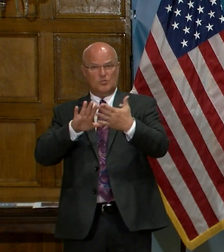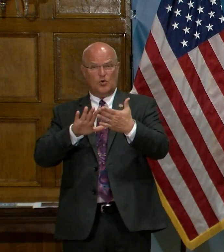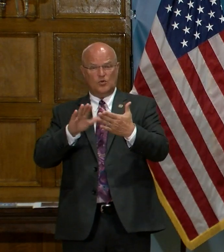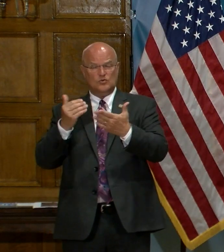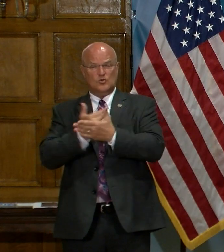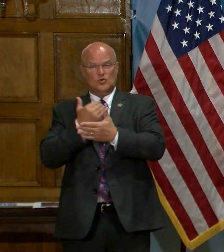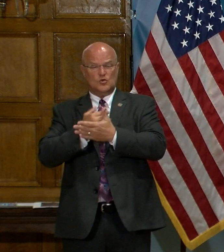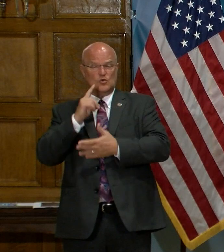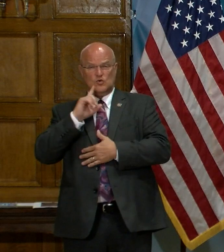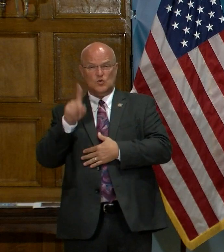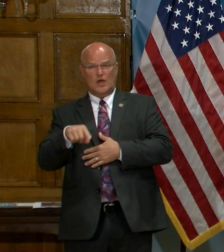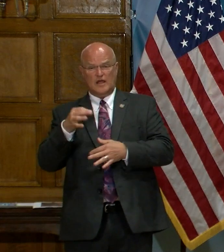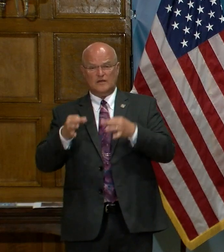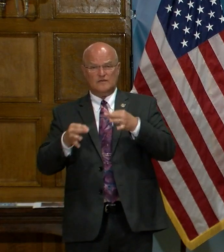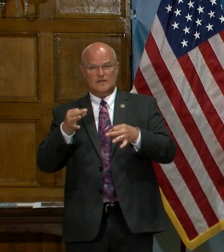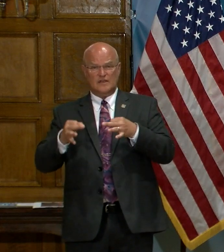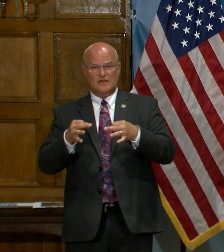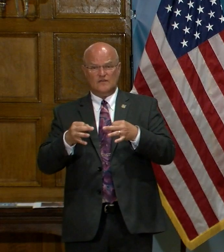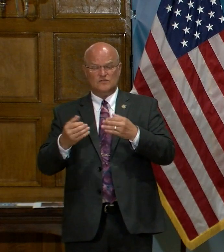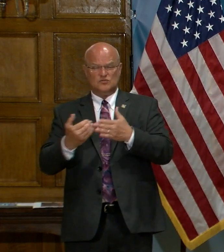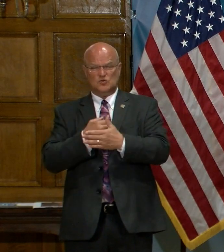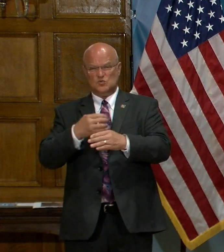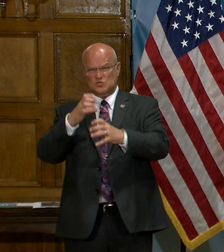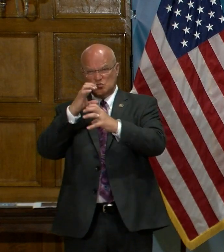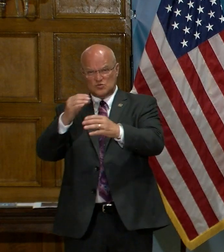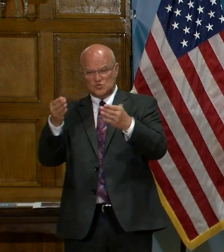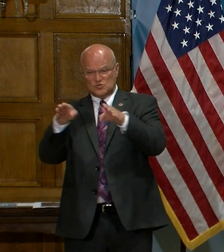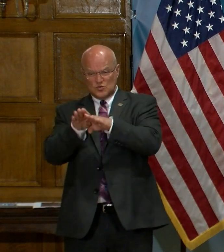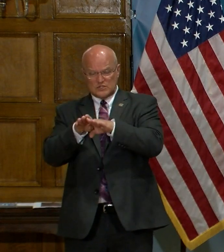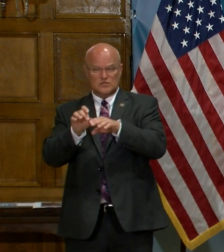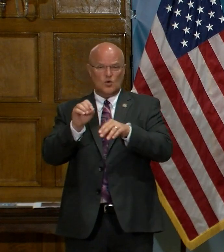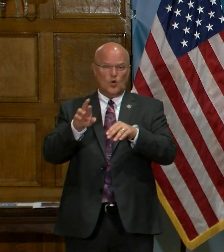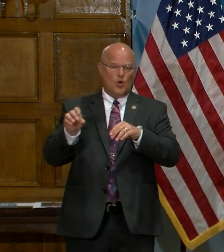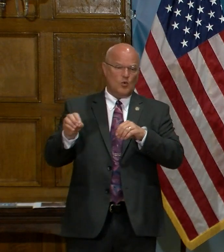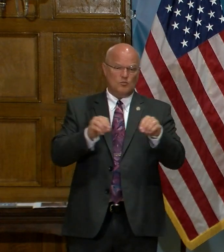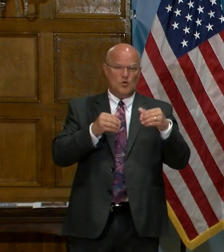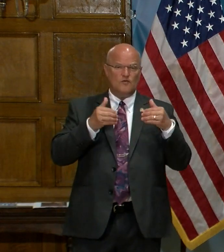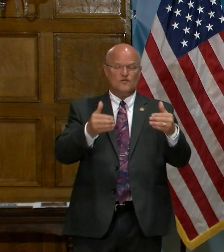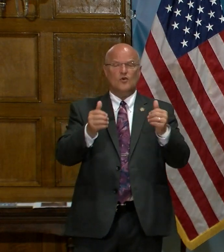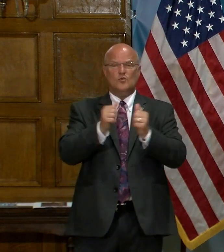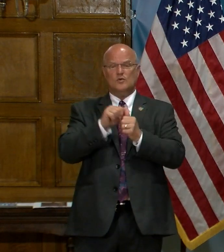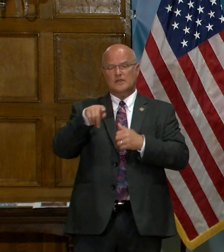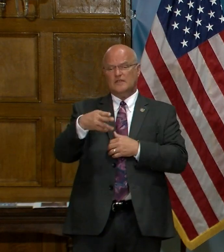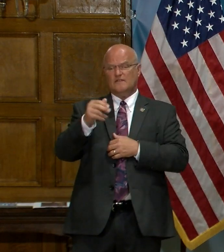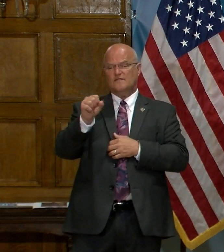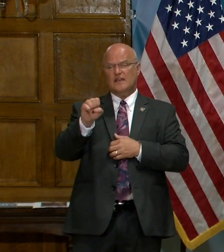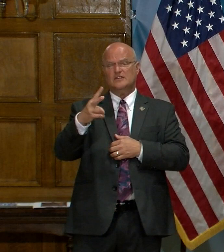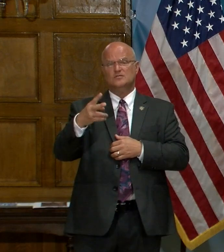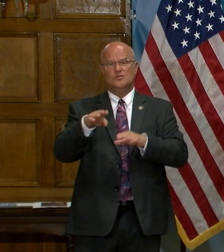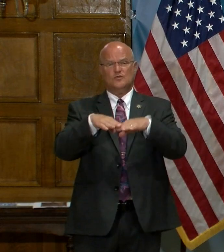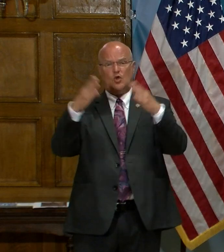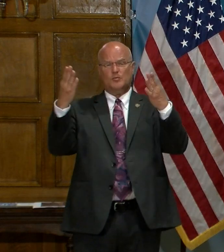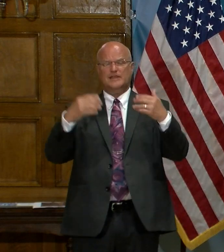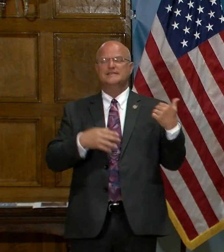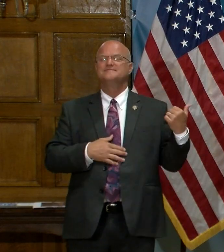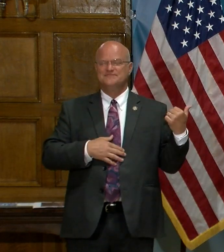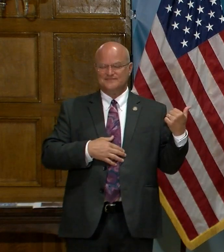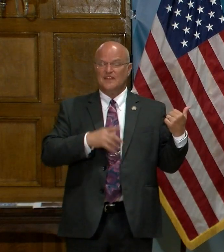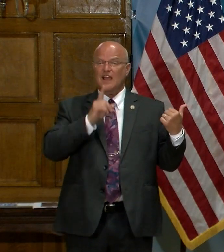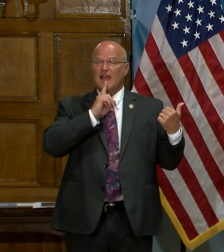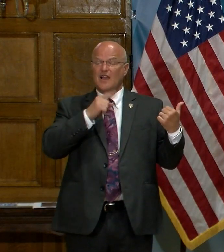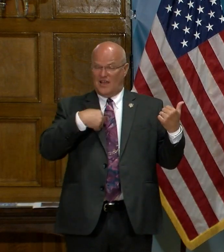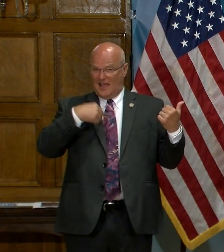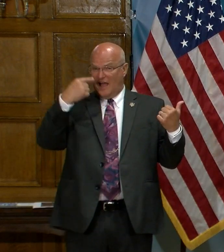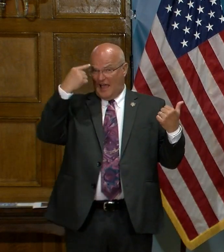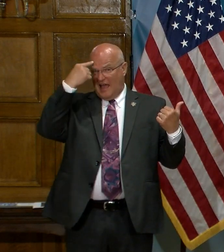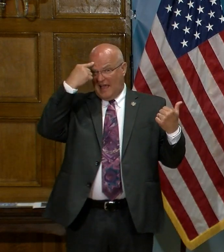new directives, whether it be in terms of new restrictions or in terms of moving forward with phase 2 of reopening? Actually, I